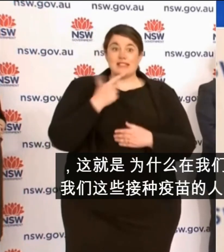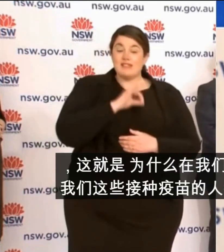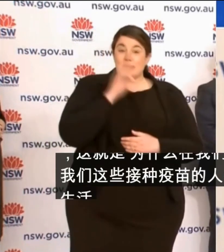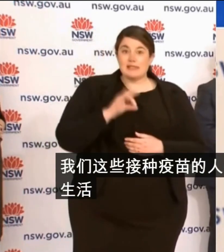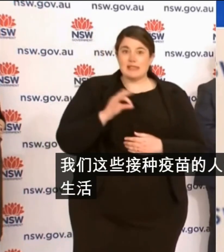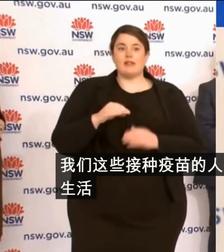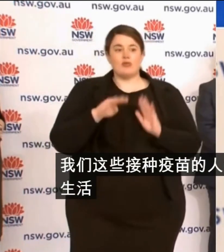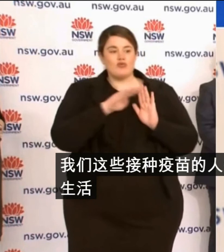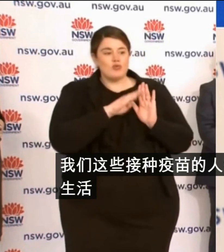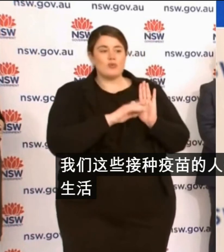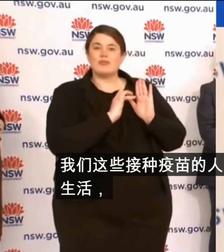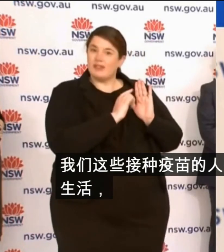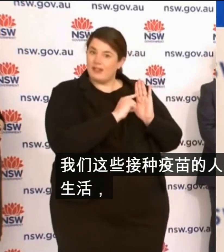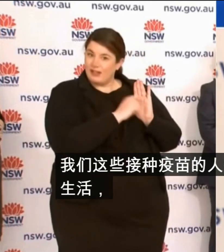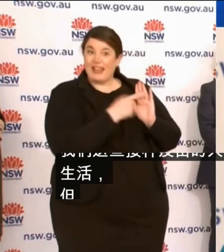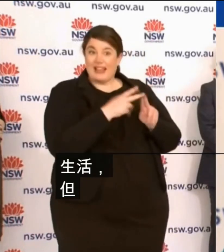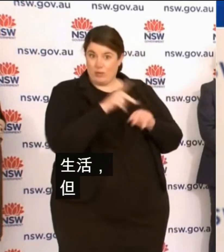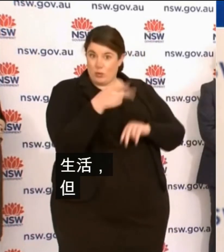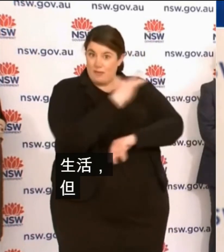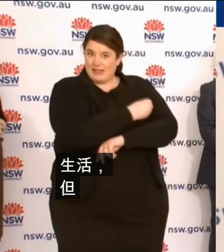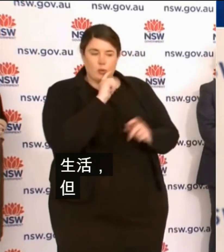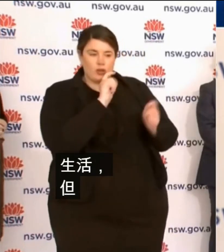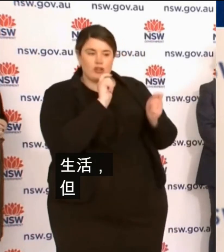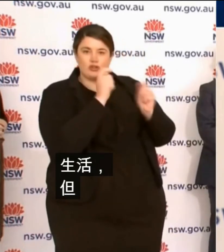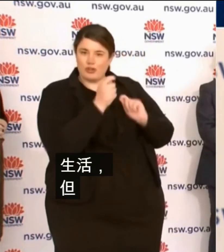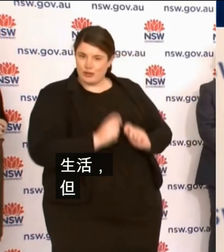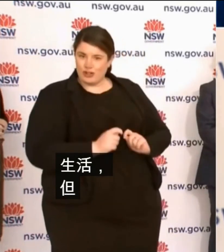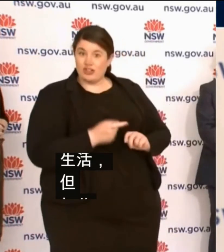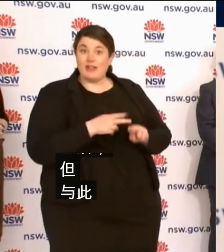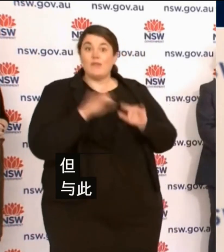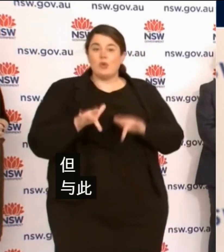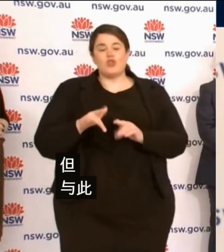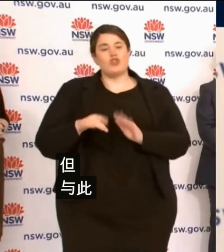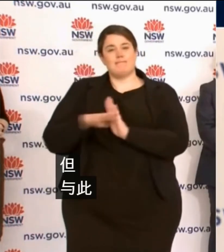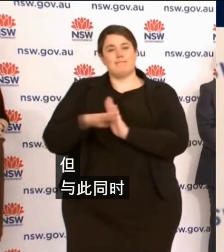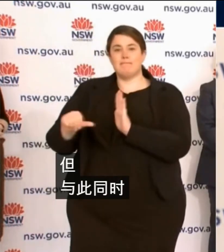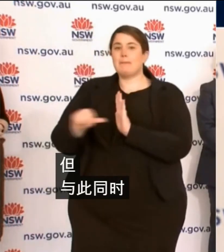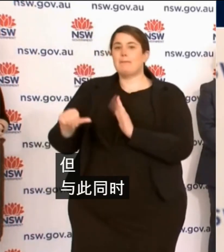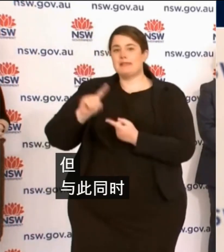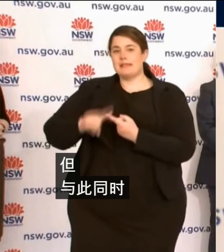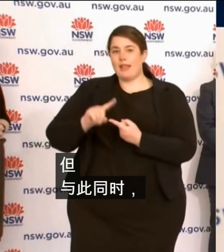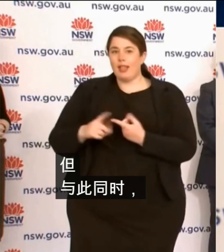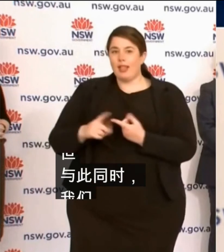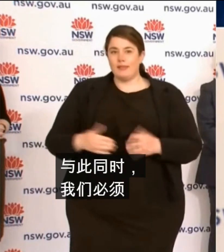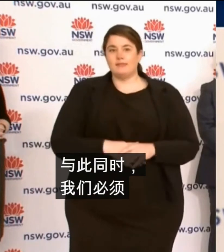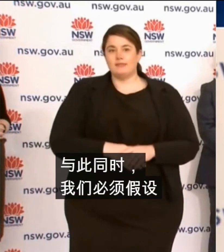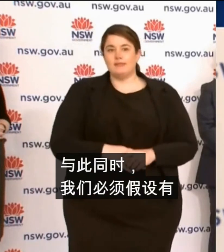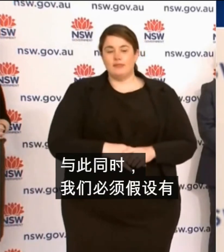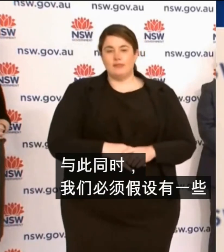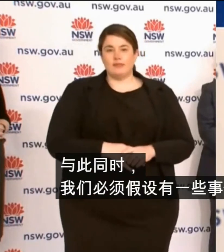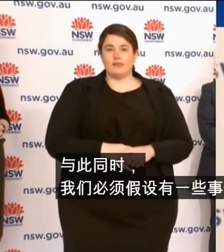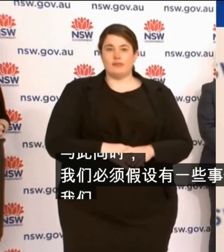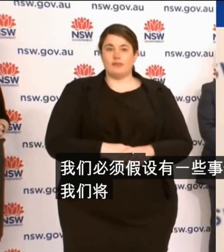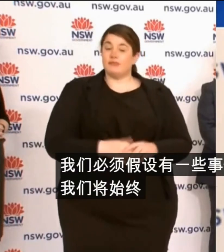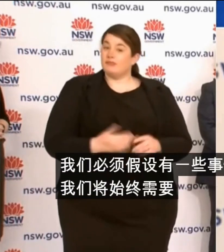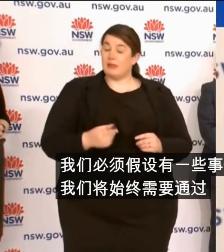much freer life for those of us that are vaccinated. But at the same time, whilst COVID is with us, we have to assume that there'll be